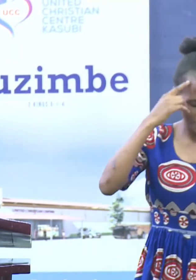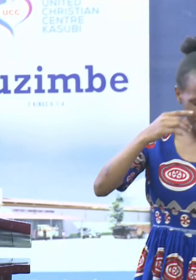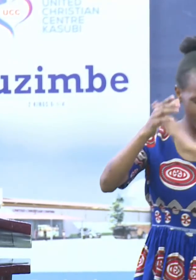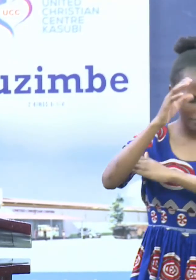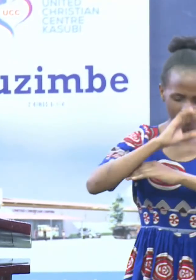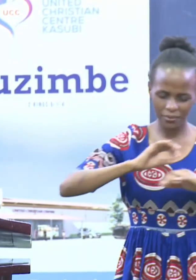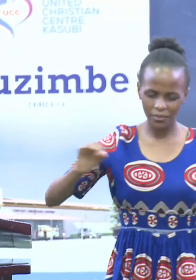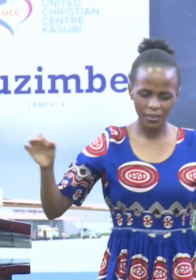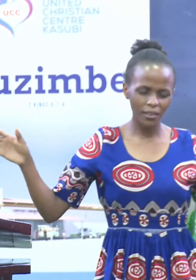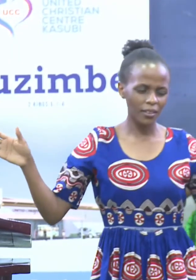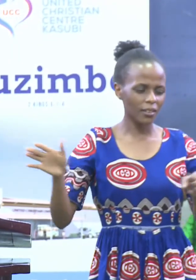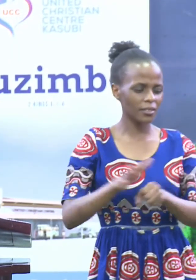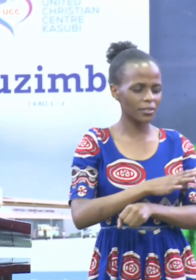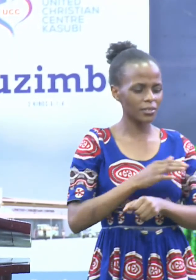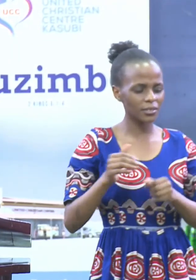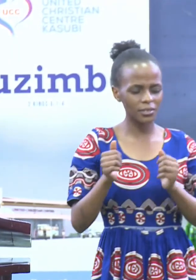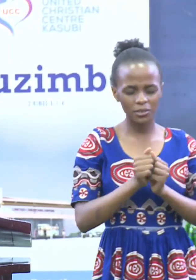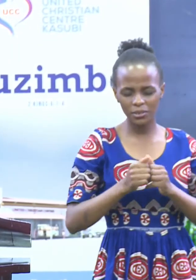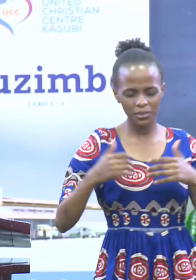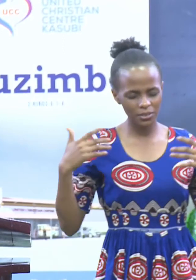Obulamu obujjudde okutya mbukuwa